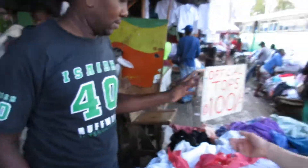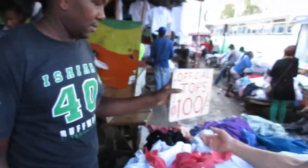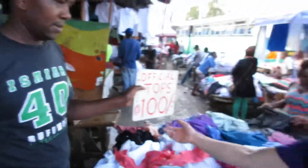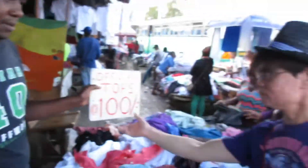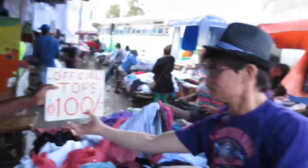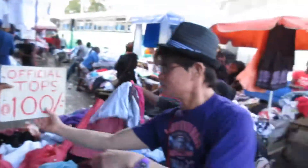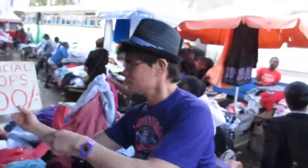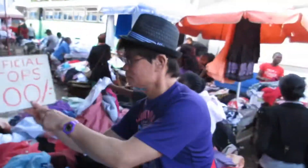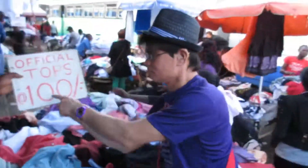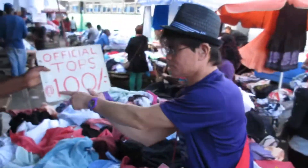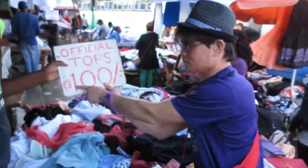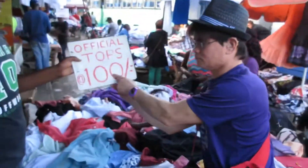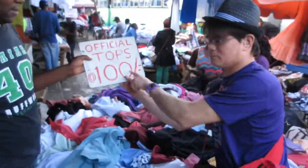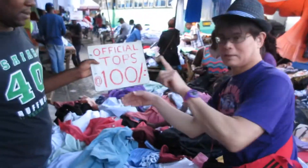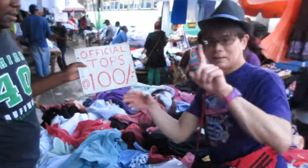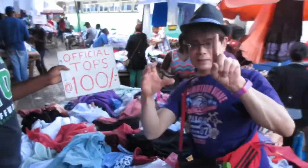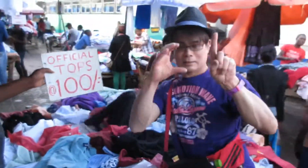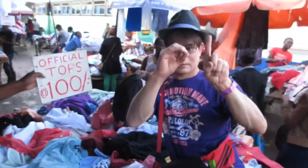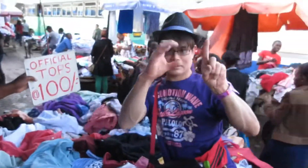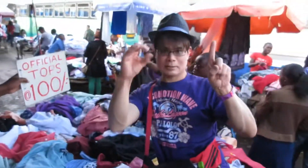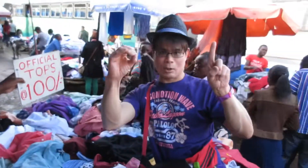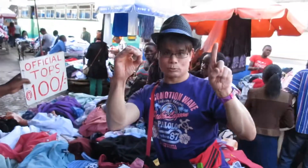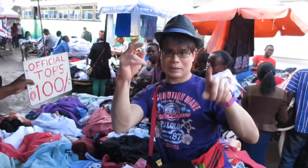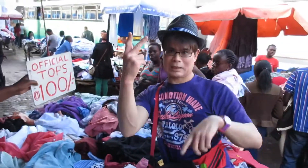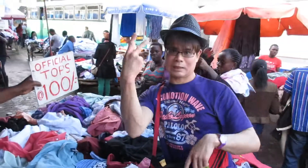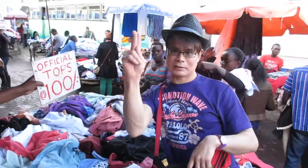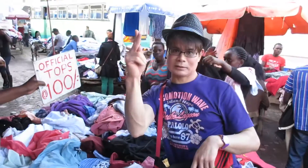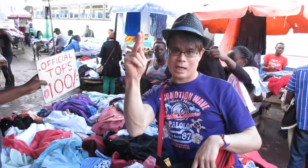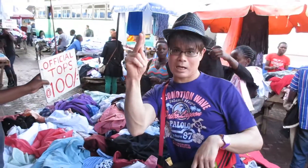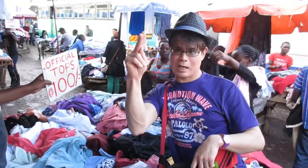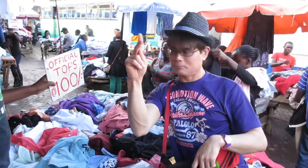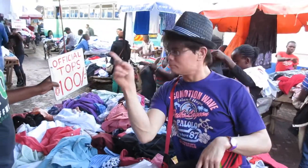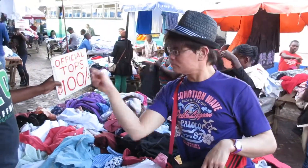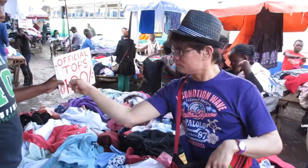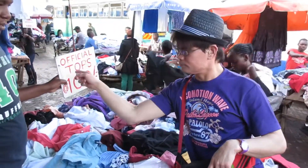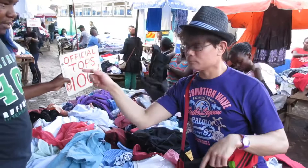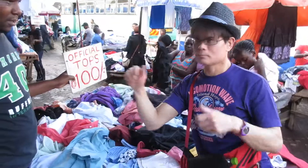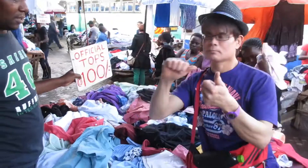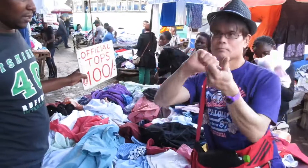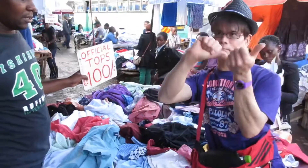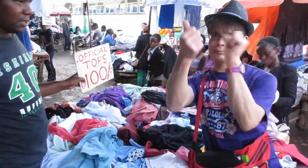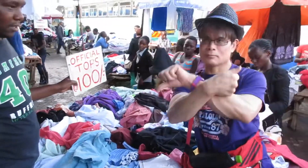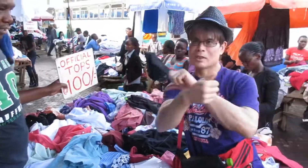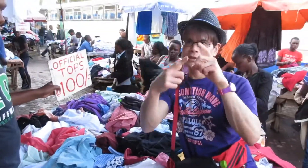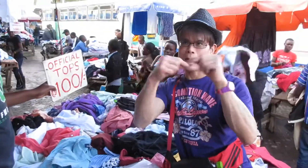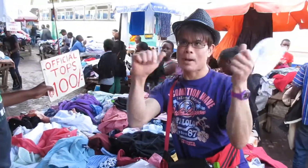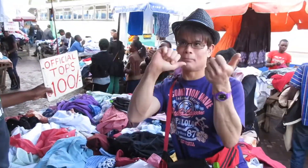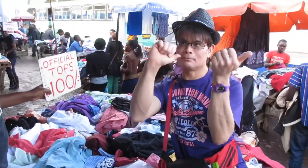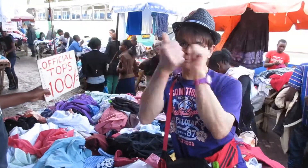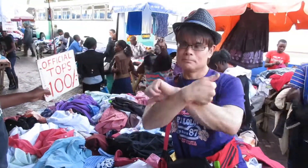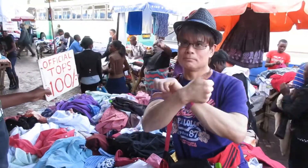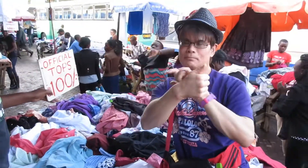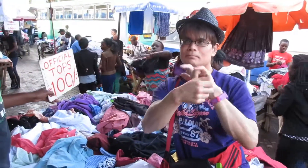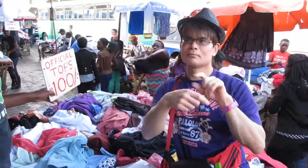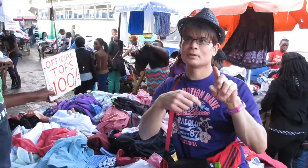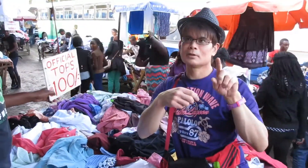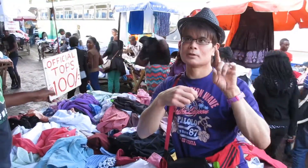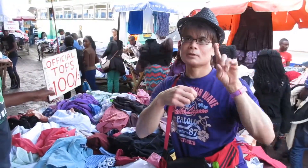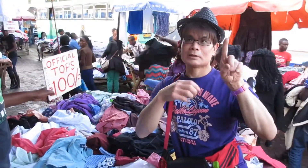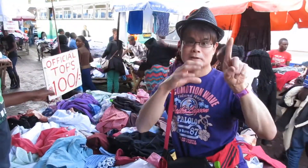What a leap that was! 2.4 metres! Is it with the Gilman record? I mean, we're not even starting yet!